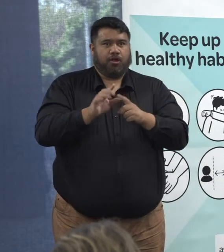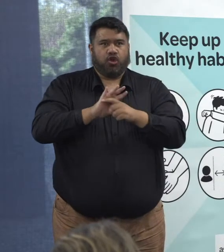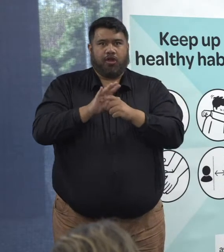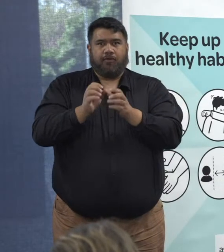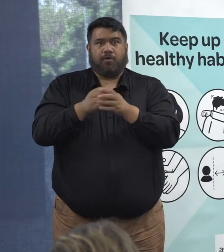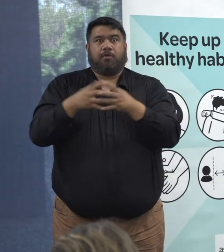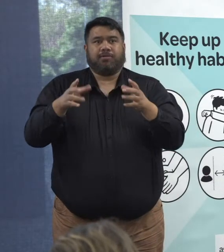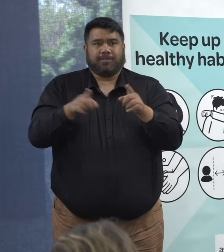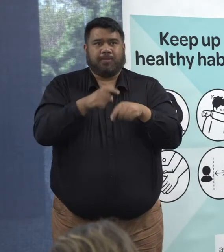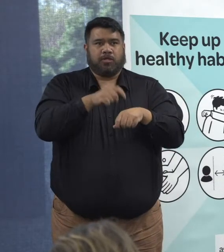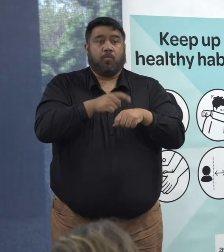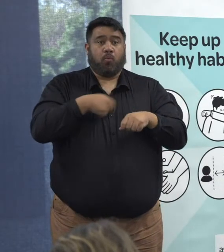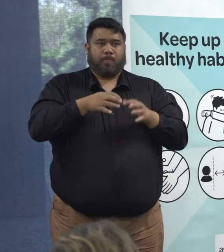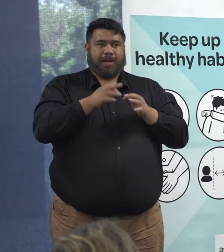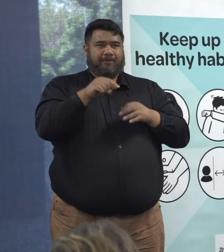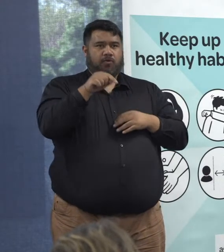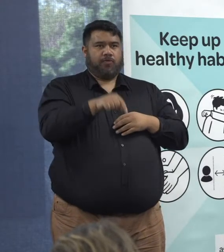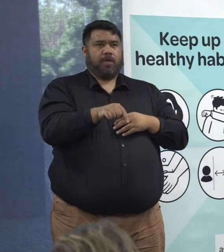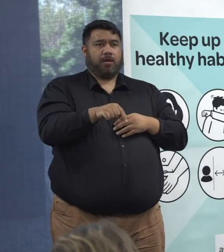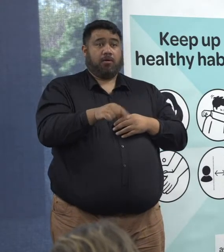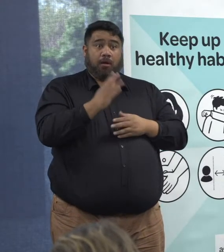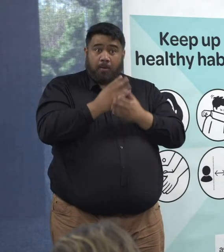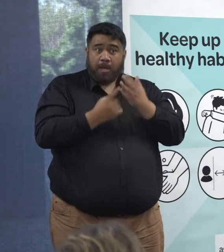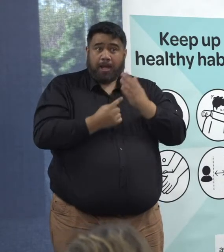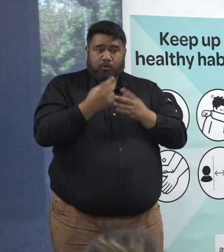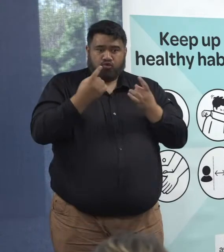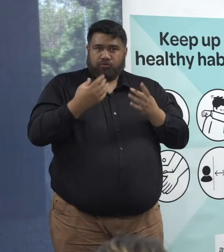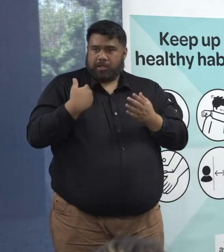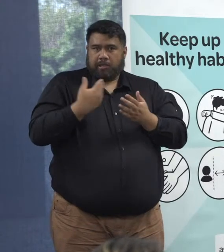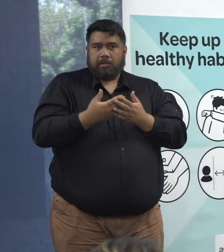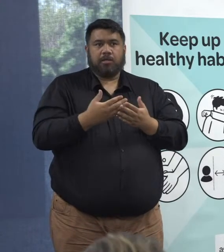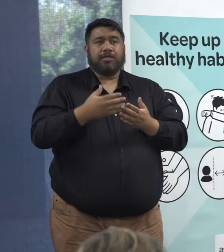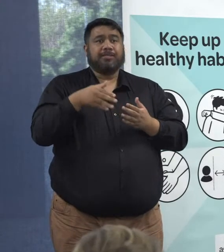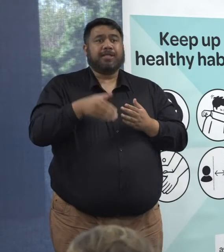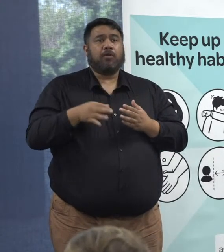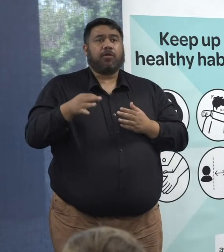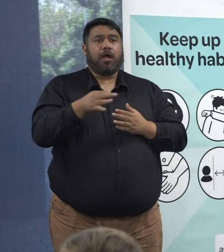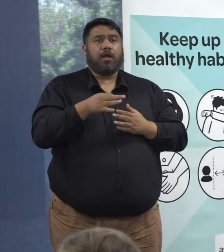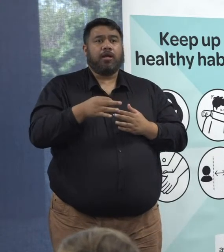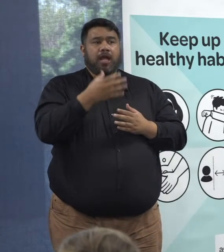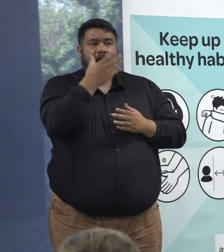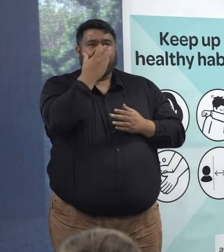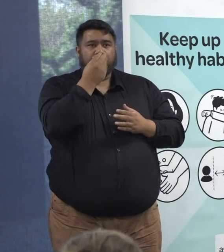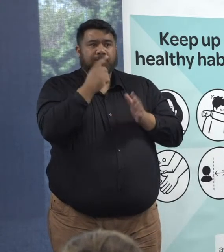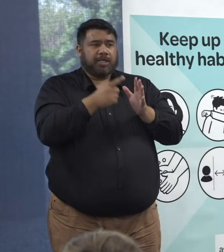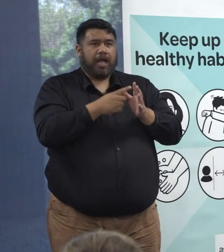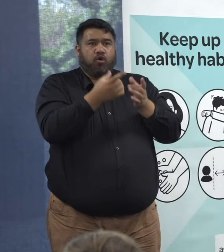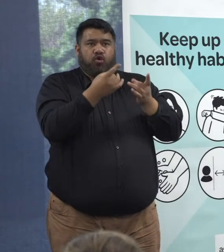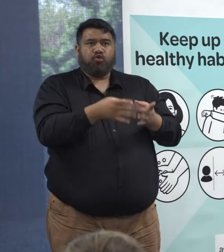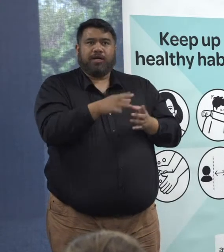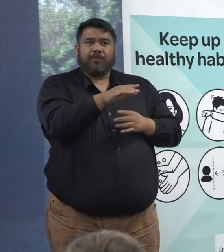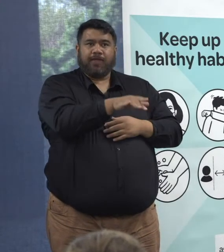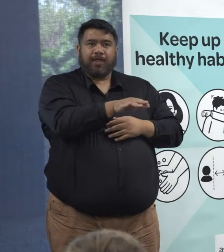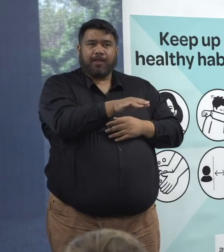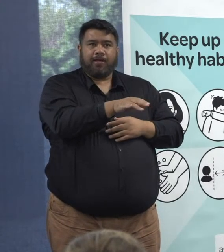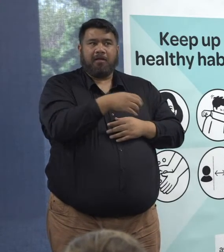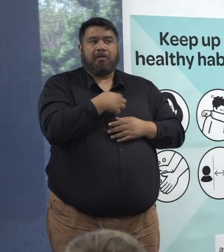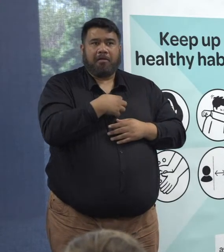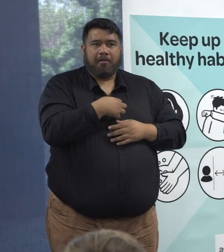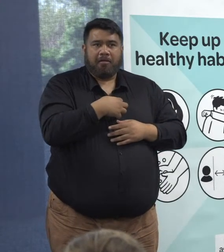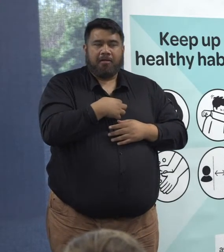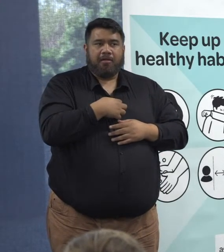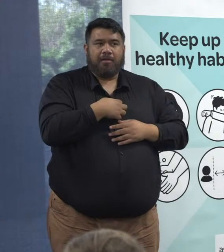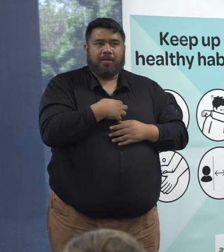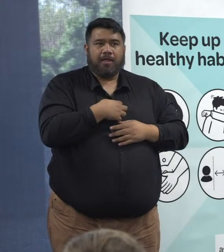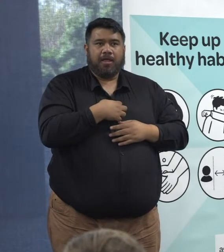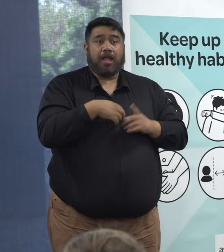particularly down in the lower part of the South Island. They've found some influenza A, and it seems there's some in